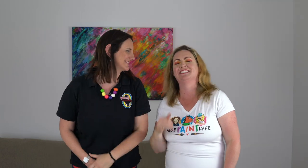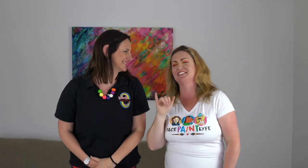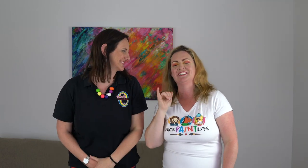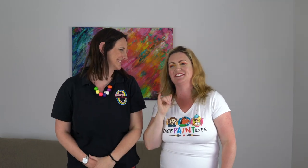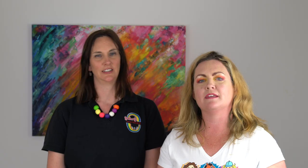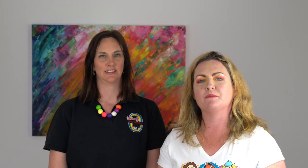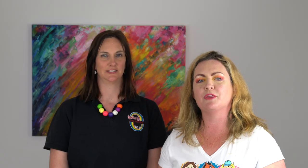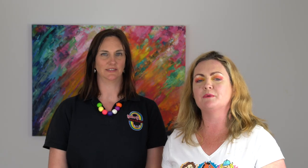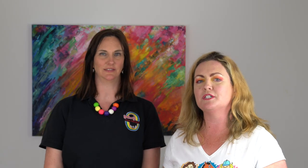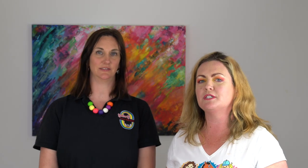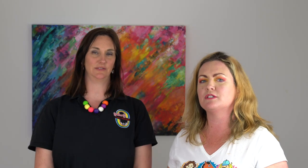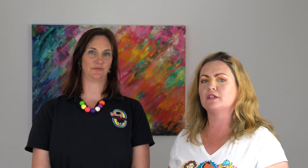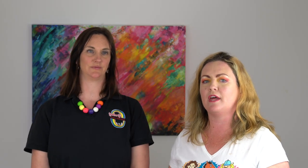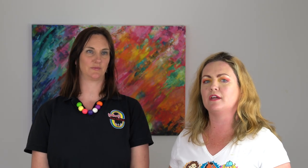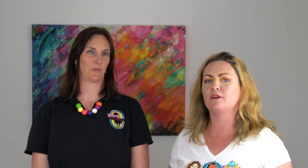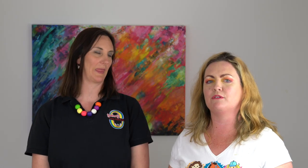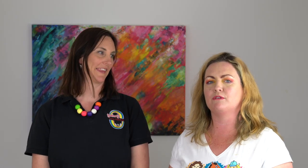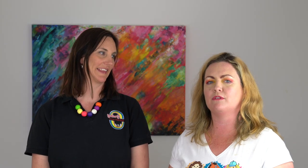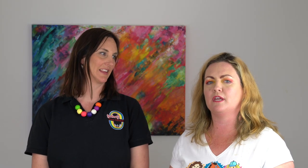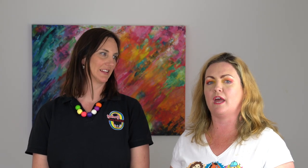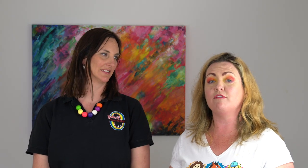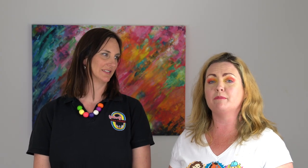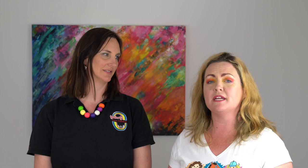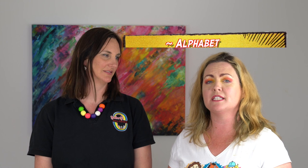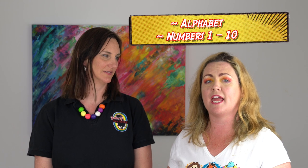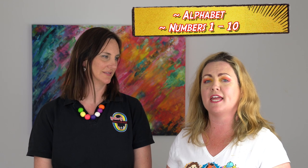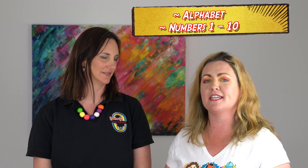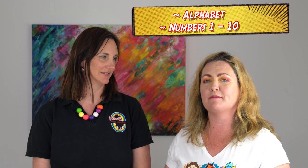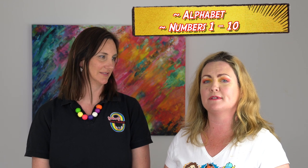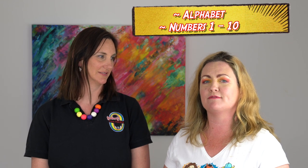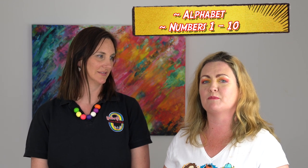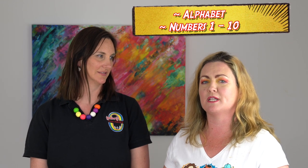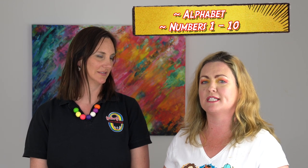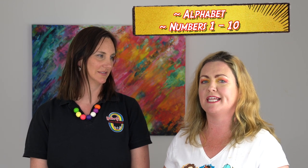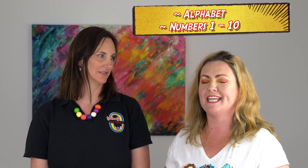Yeah, we're so cool. We thought we'd just go through the alphabet and the numbers from 1 to 10.